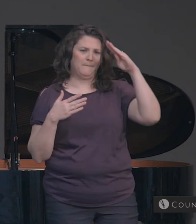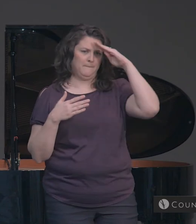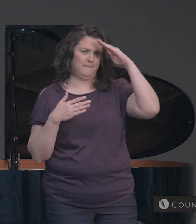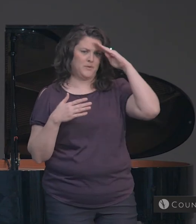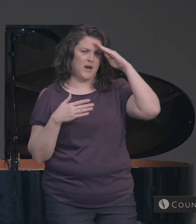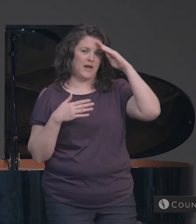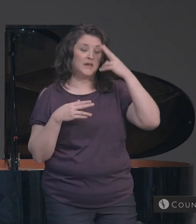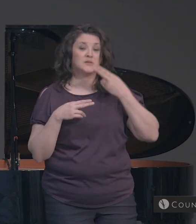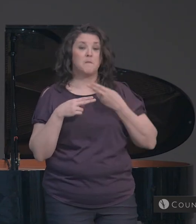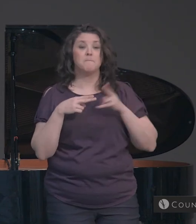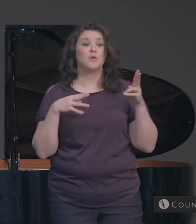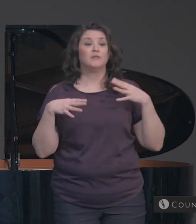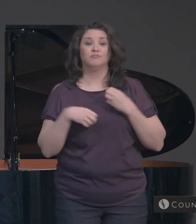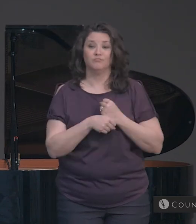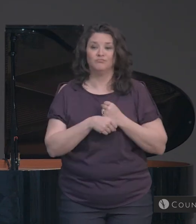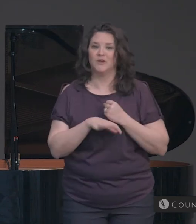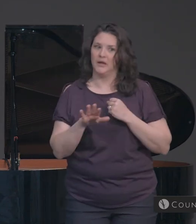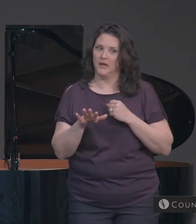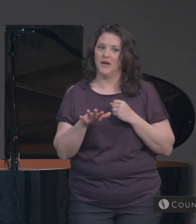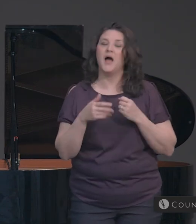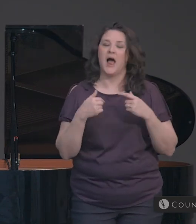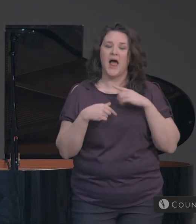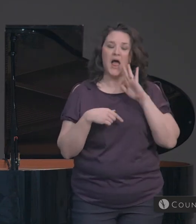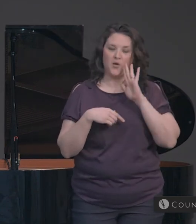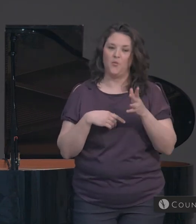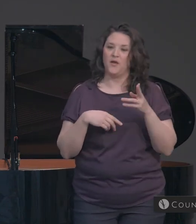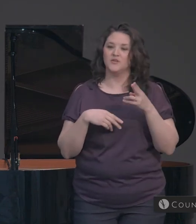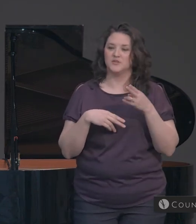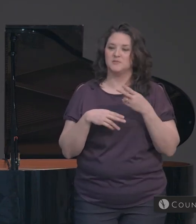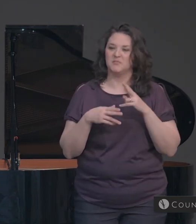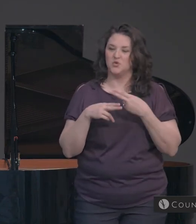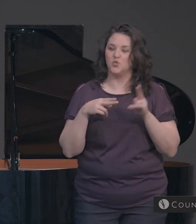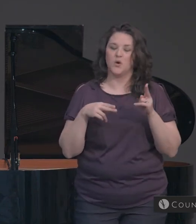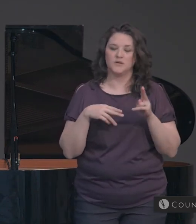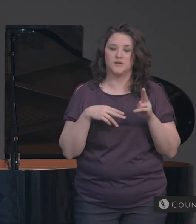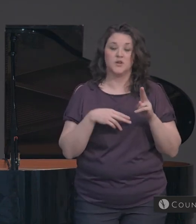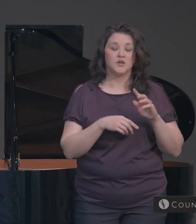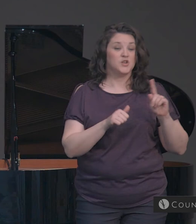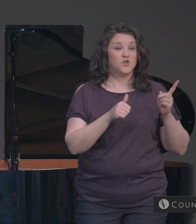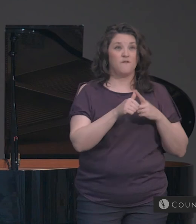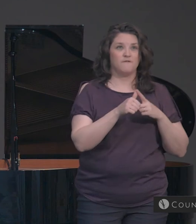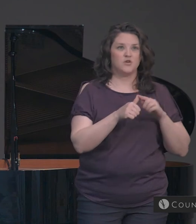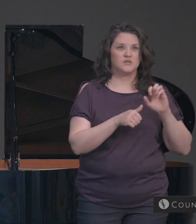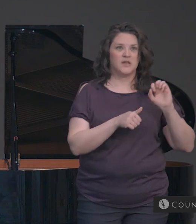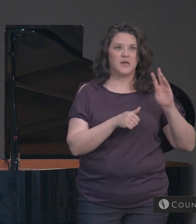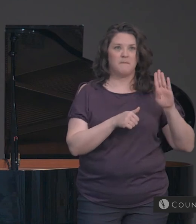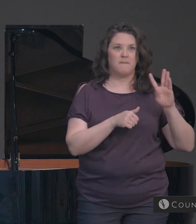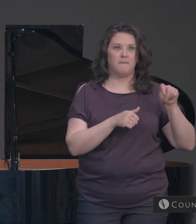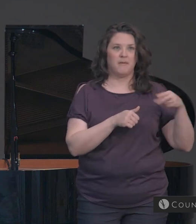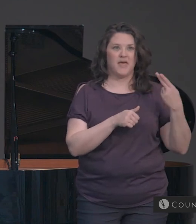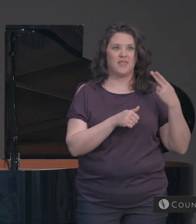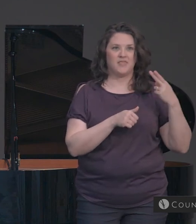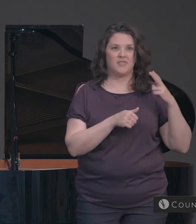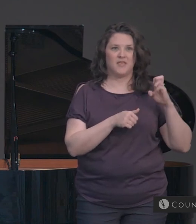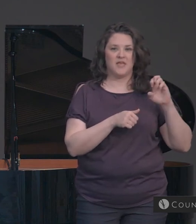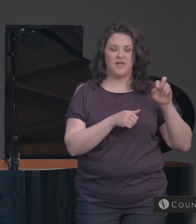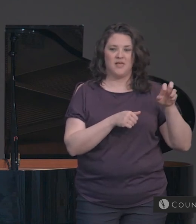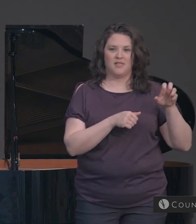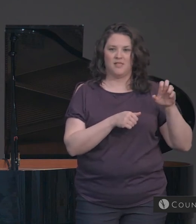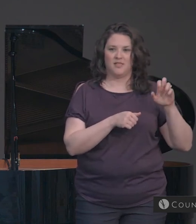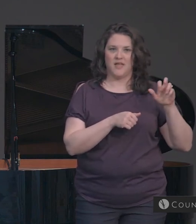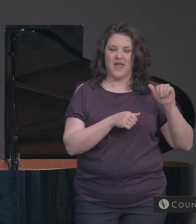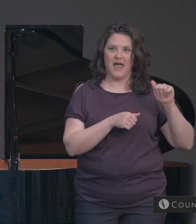at anything doesn't happen, but we're actually going to take a really brief look at it. He says, first of all, in Beth Laphra, roll yourselves in the dust.